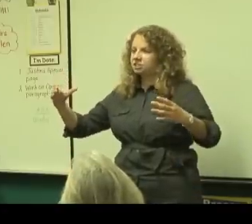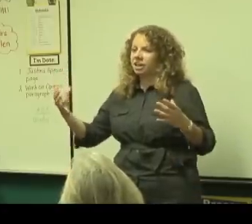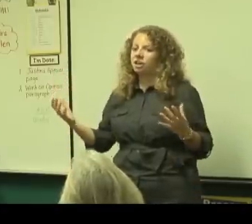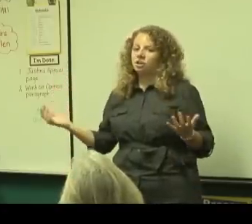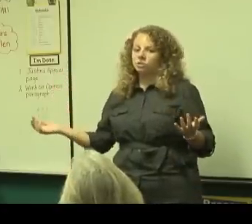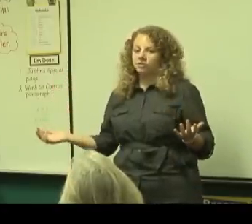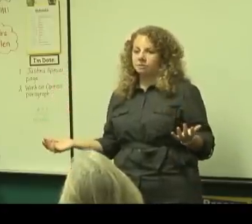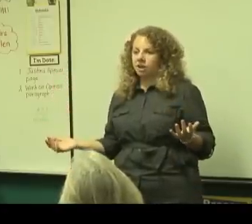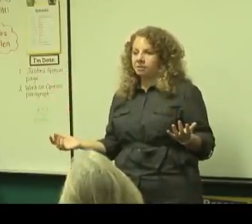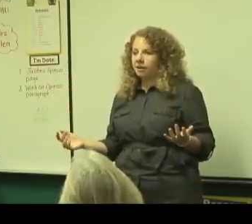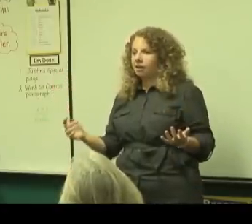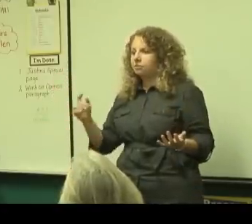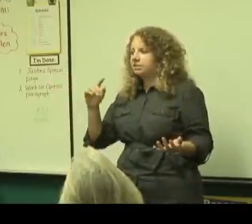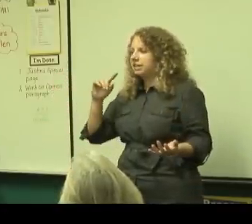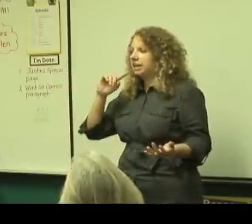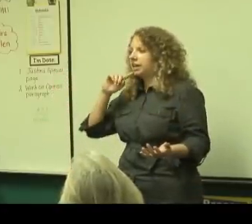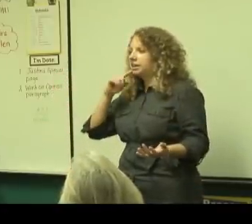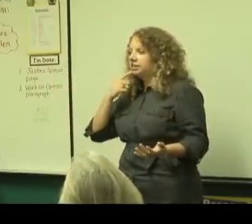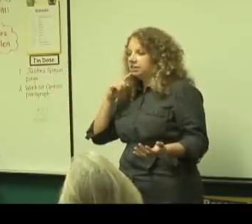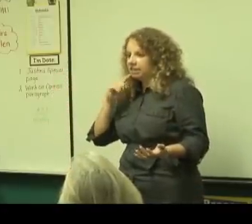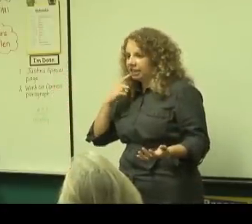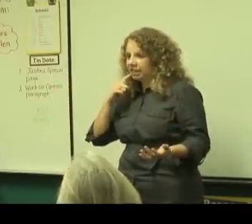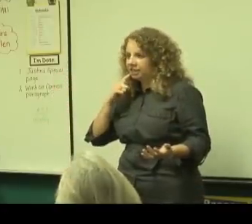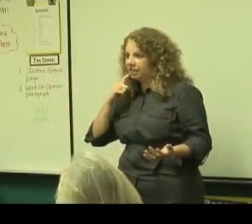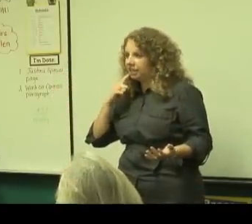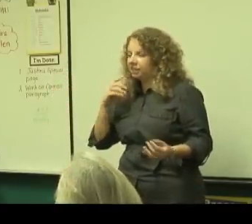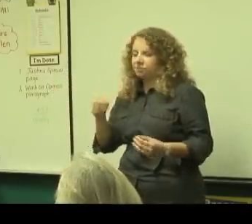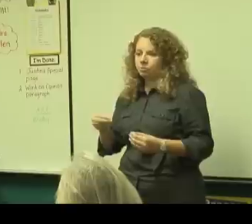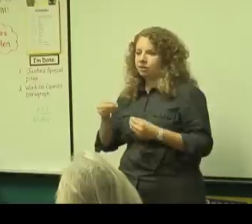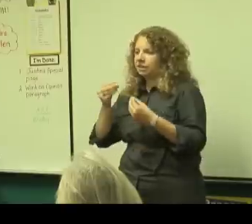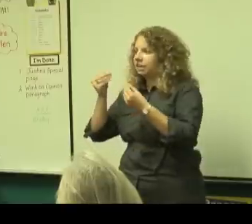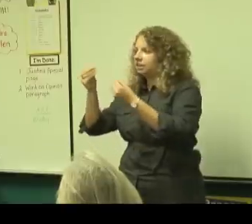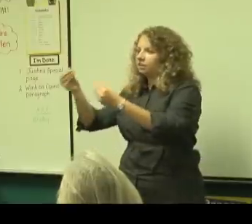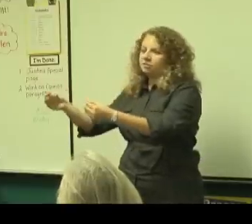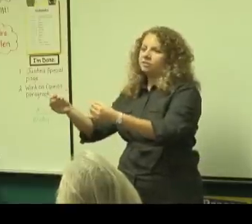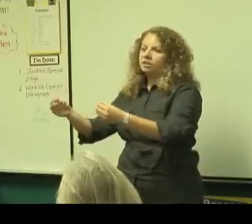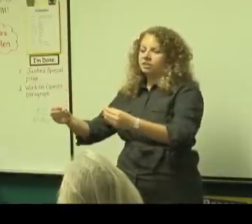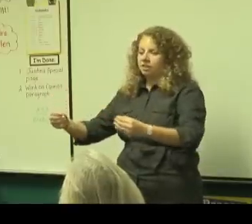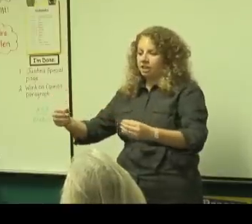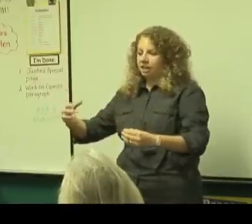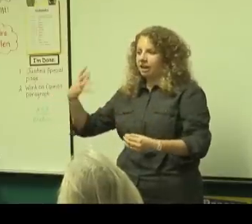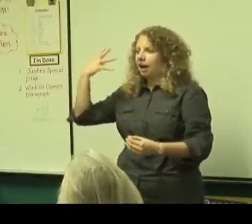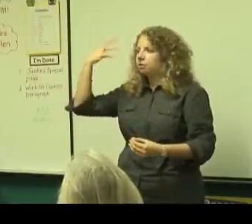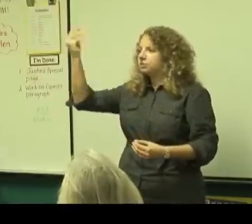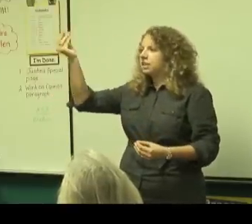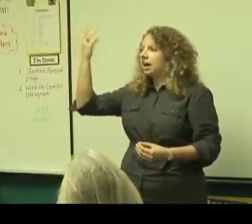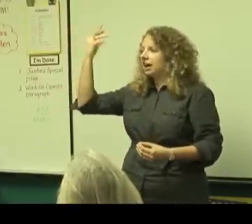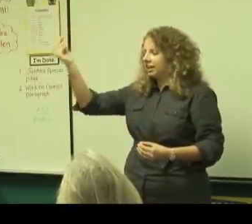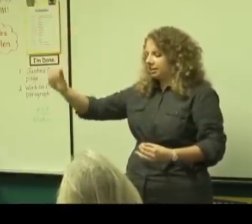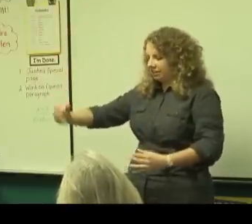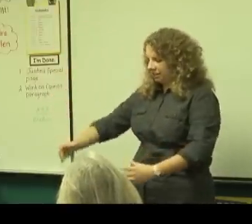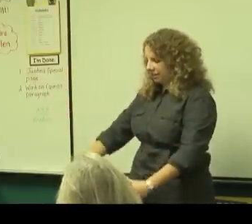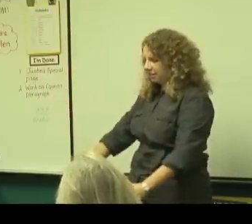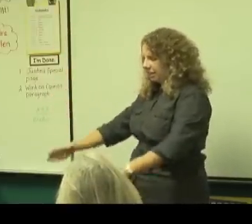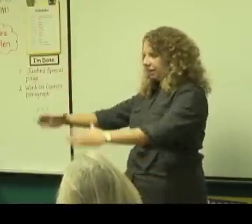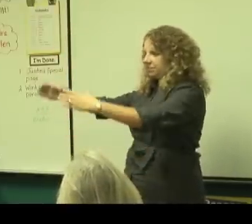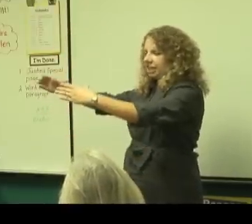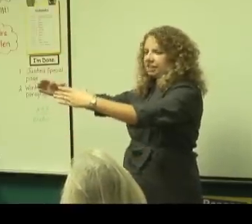outside. So if I'm talking about, I would say the candy, if you want to give, then outside they have the